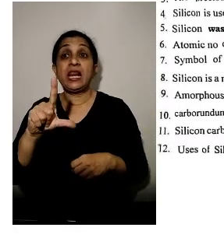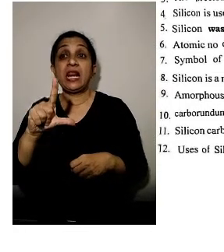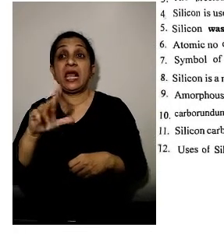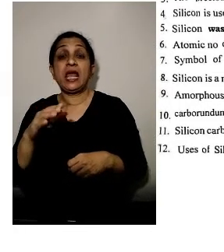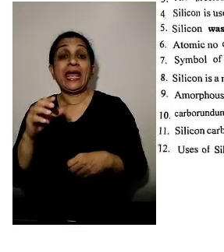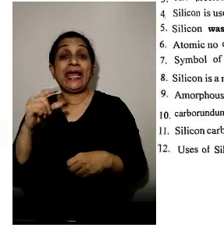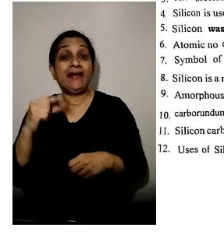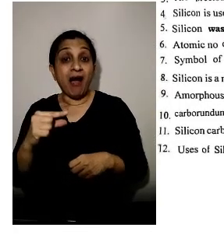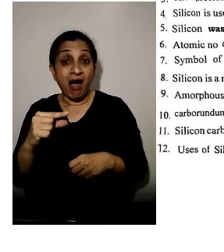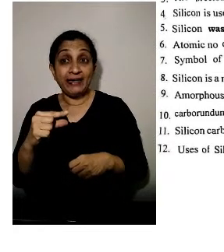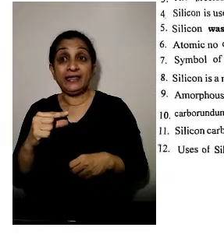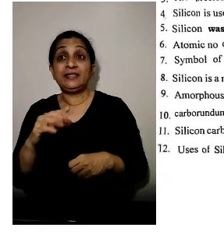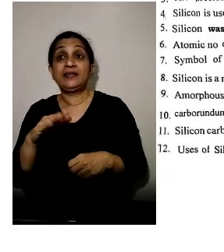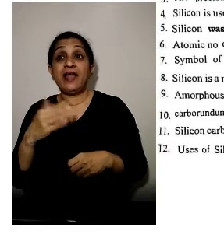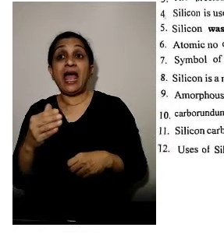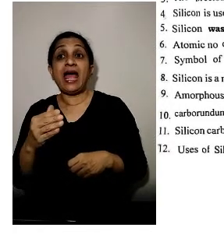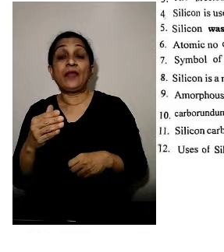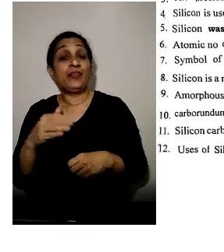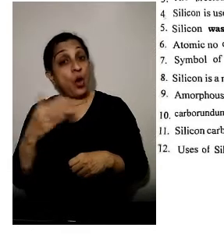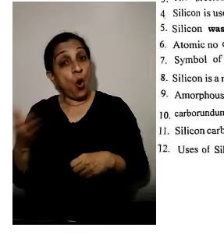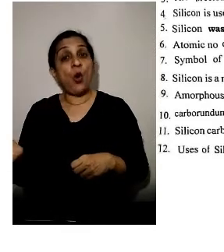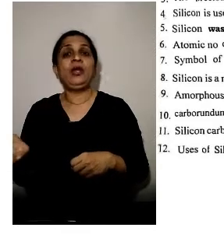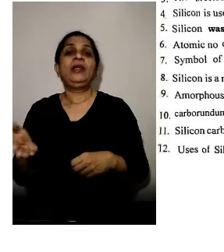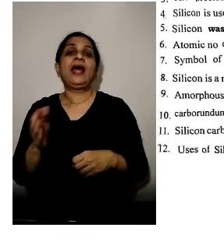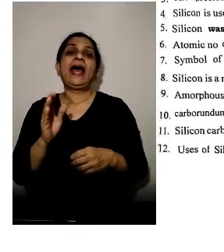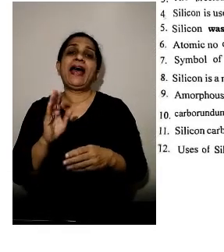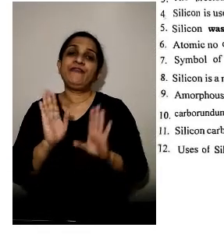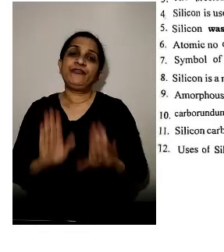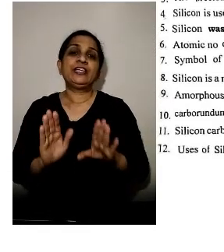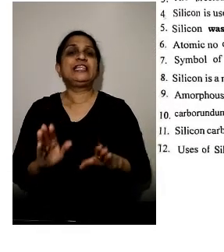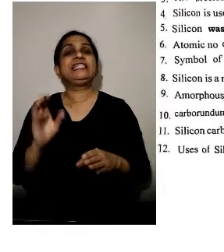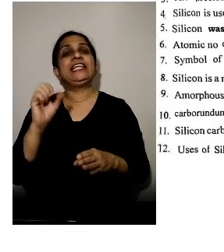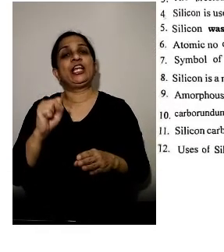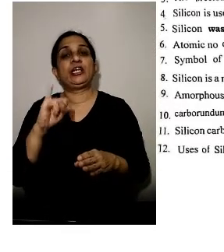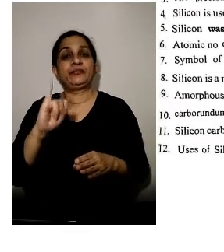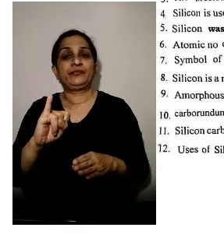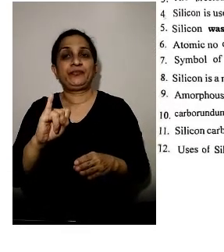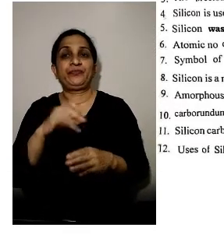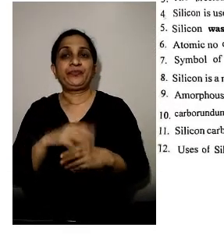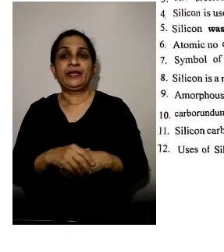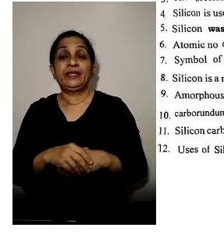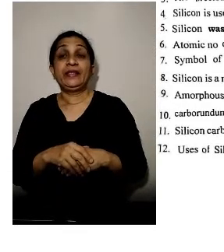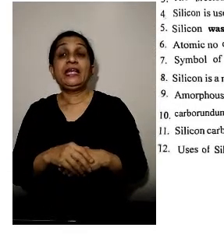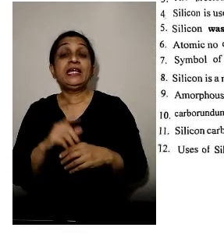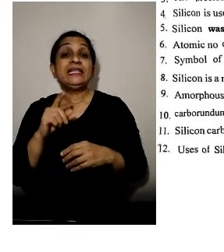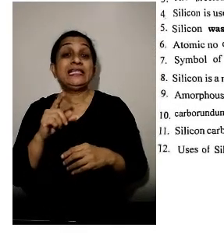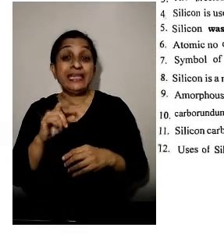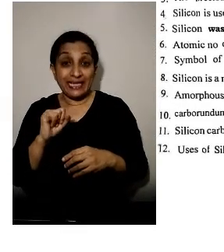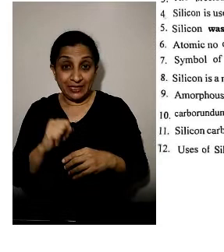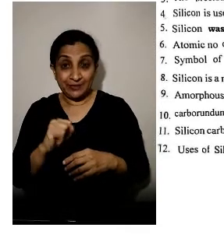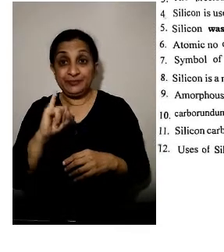garnet and they all have silicon then